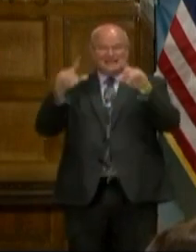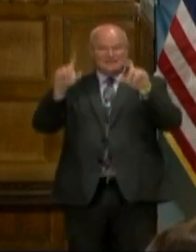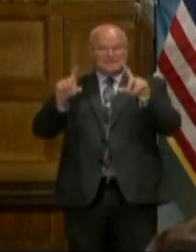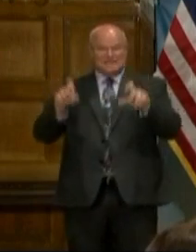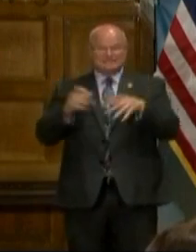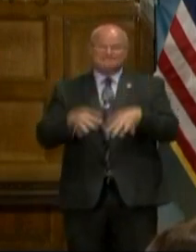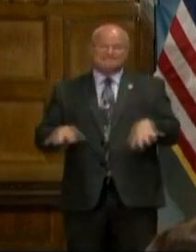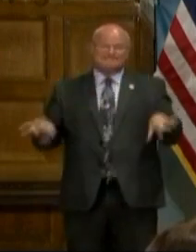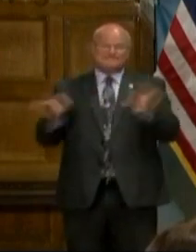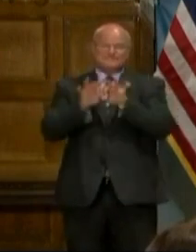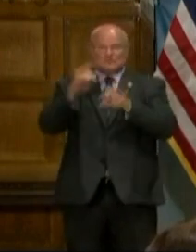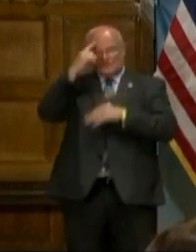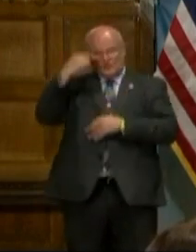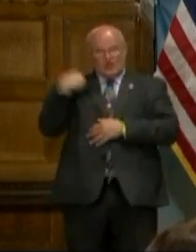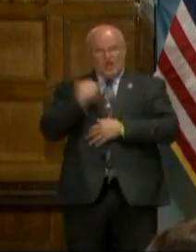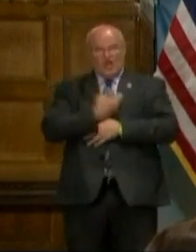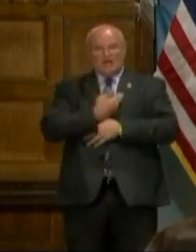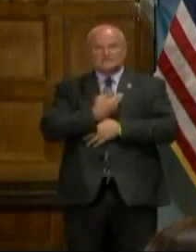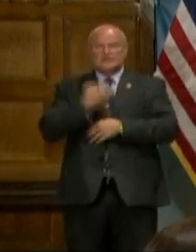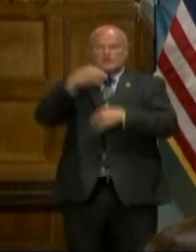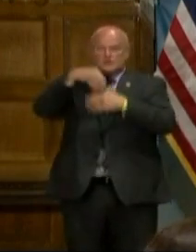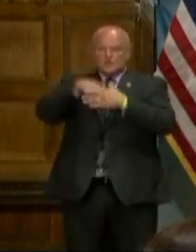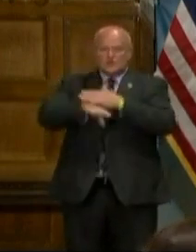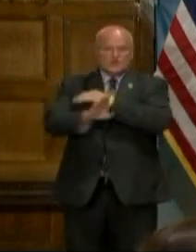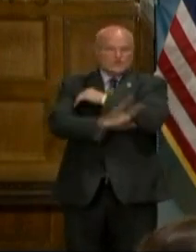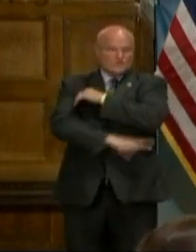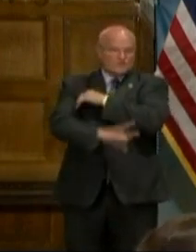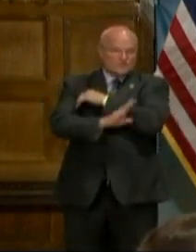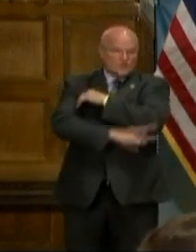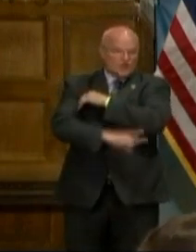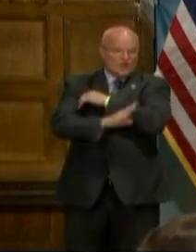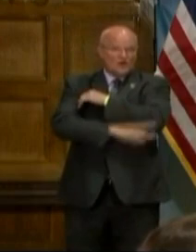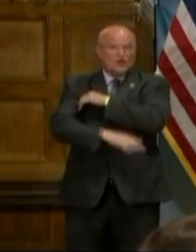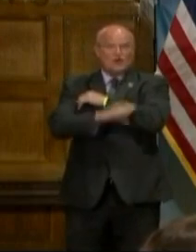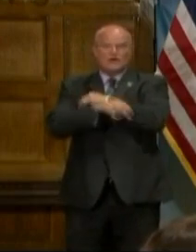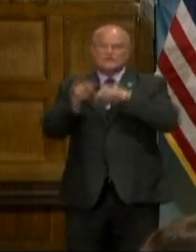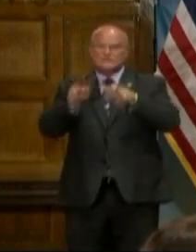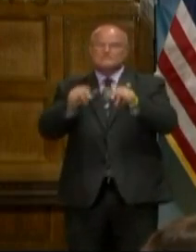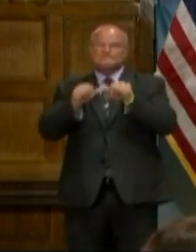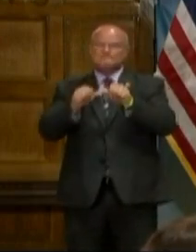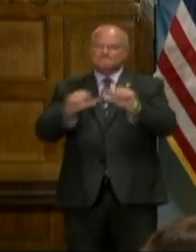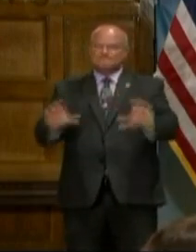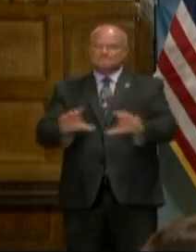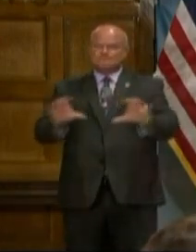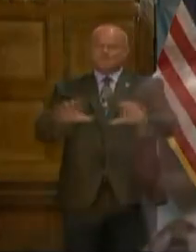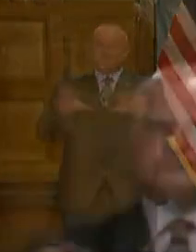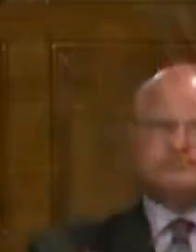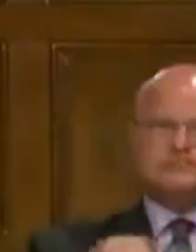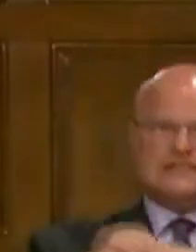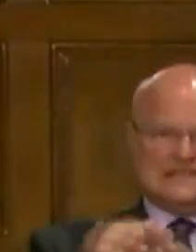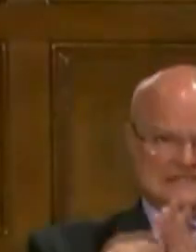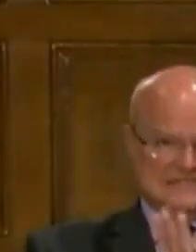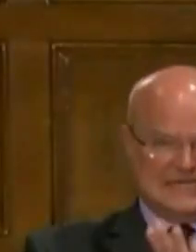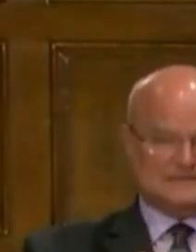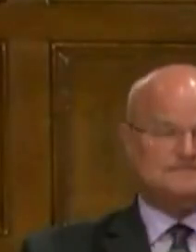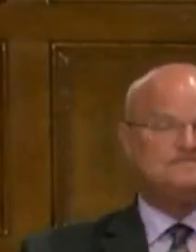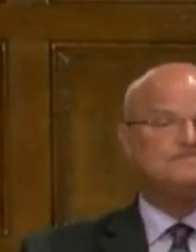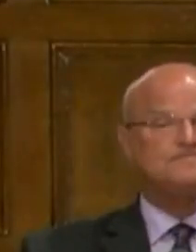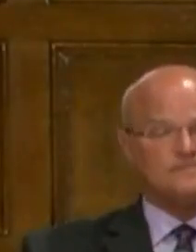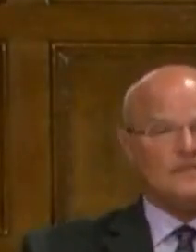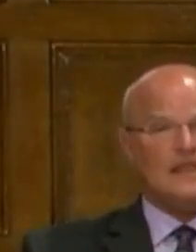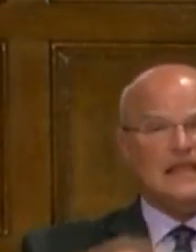testing is critical for us as we go into the fall, as we look for continued activities in the state. Here we